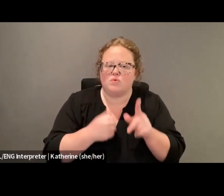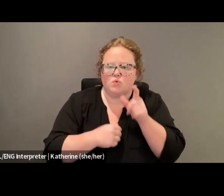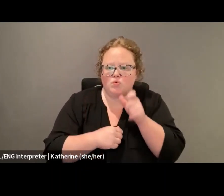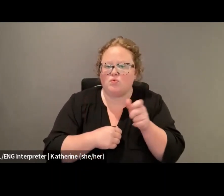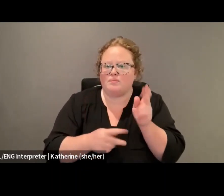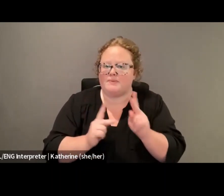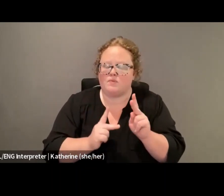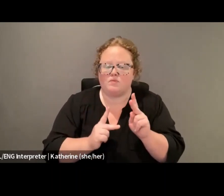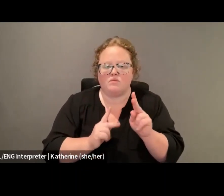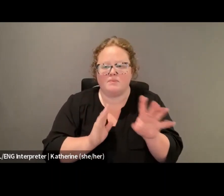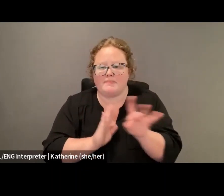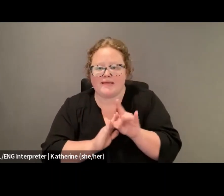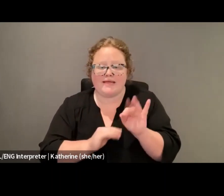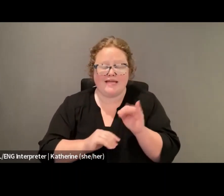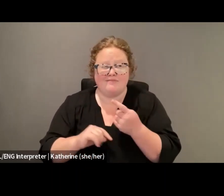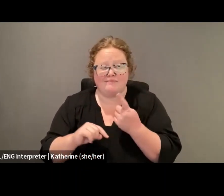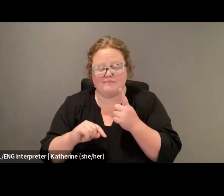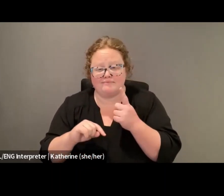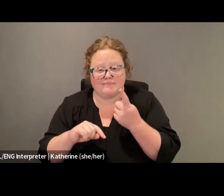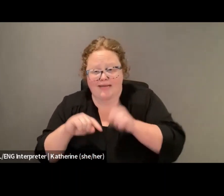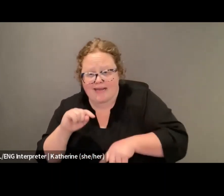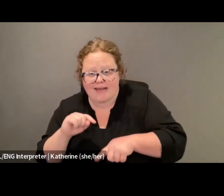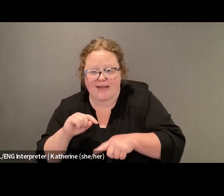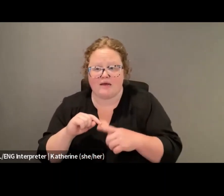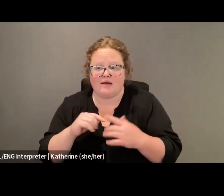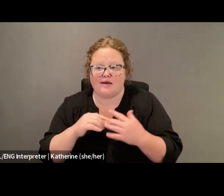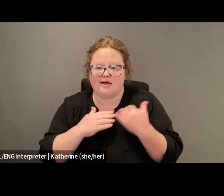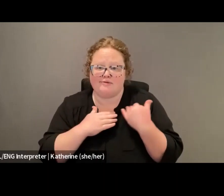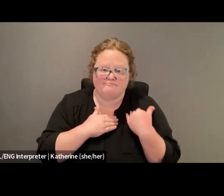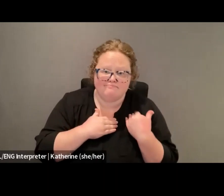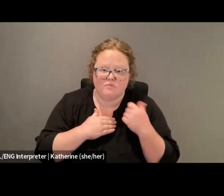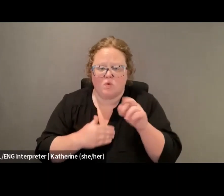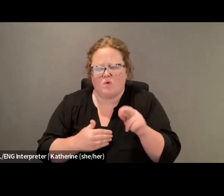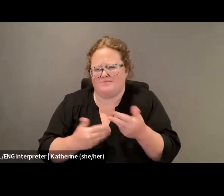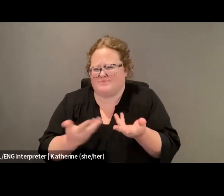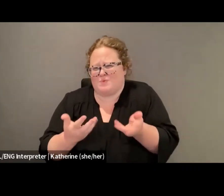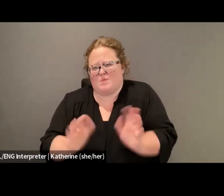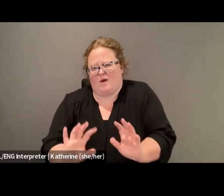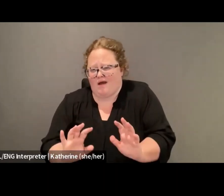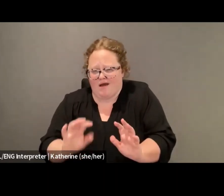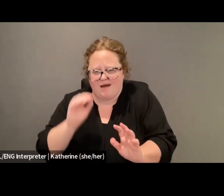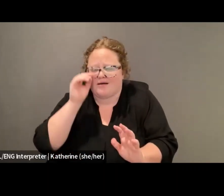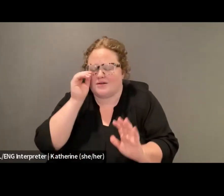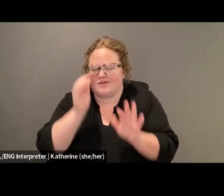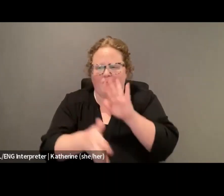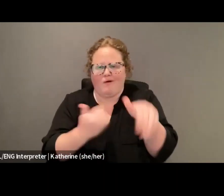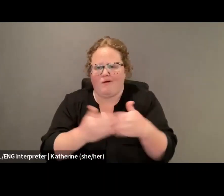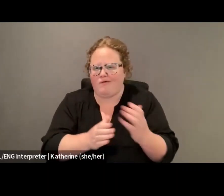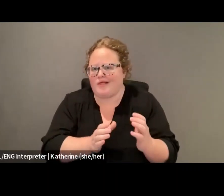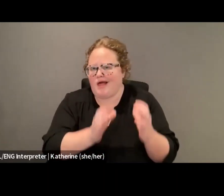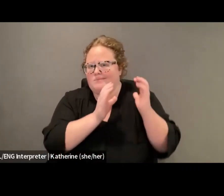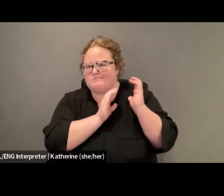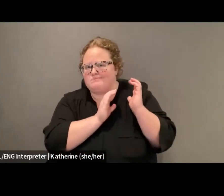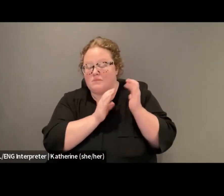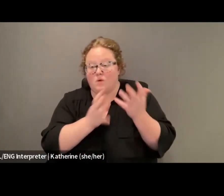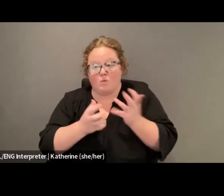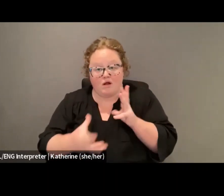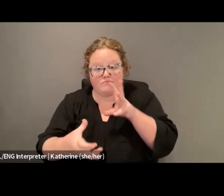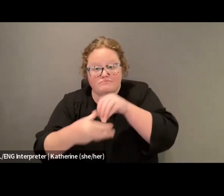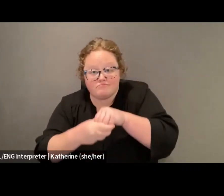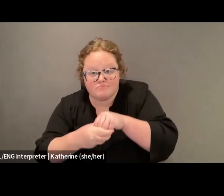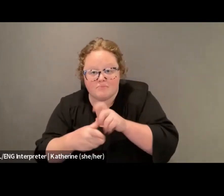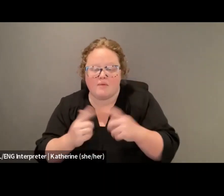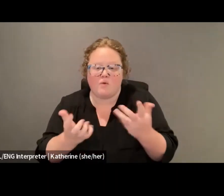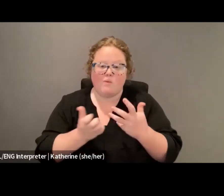they just simply don't want to deal with the responsibilities of participant direction. They still want to participate in it, but they have a family member who is going to help with some